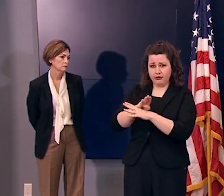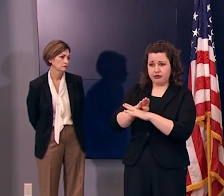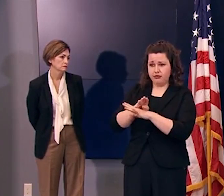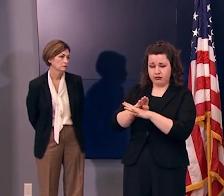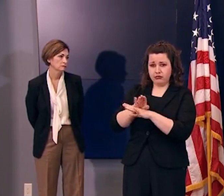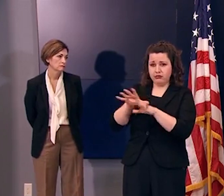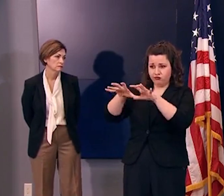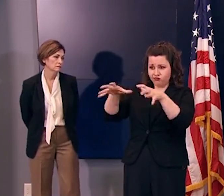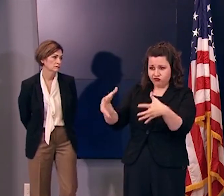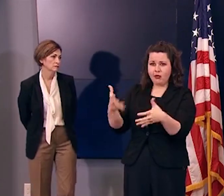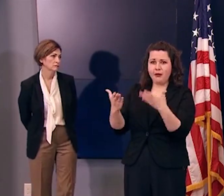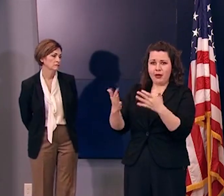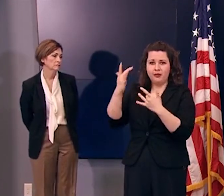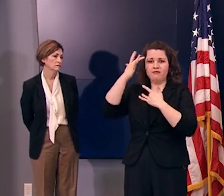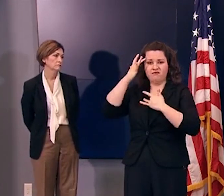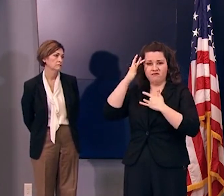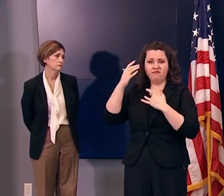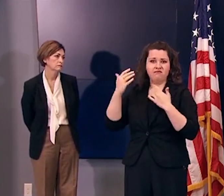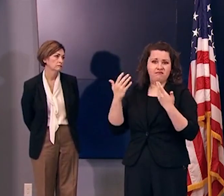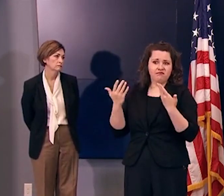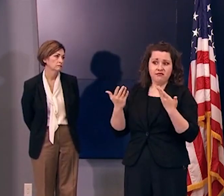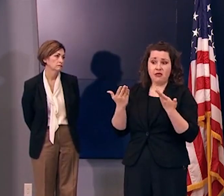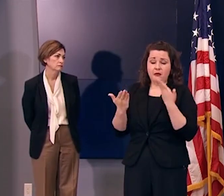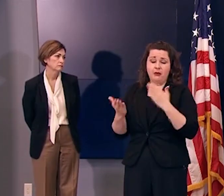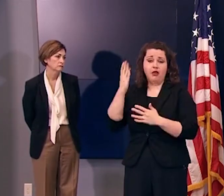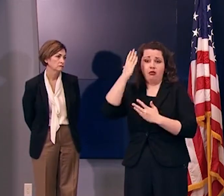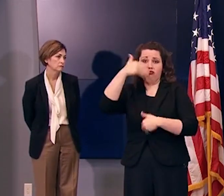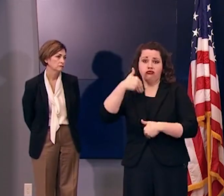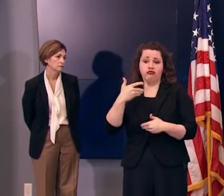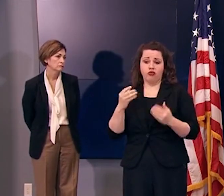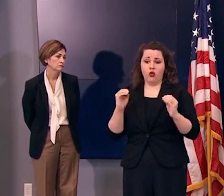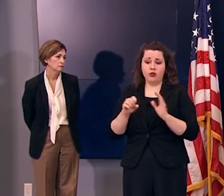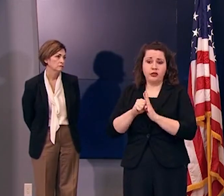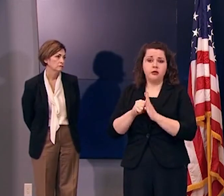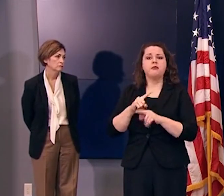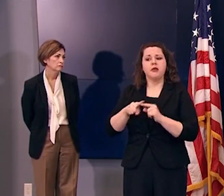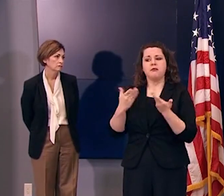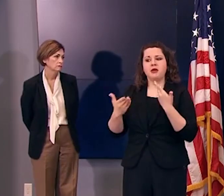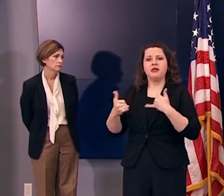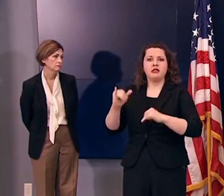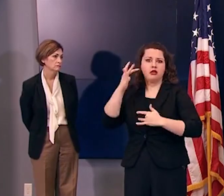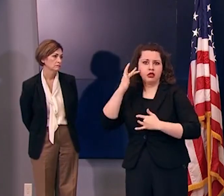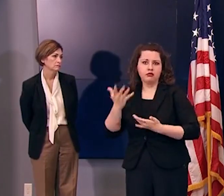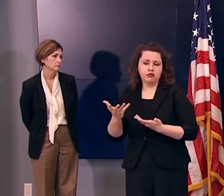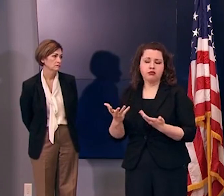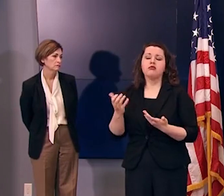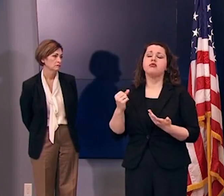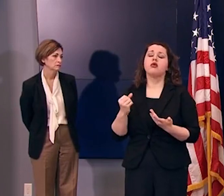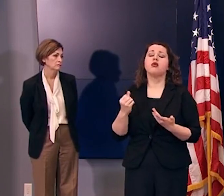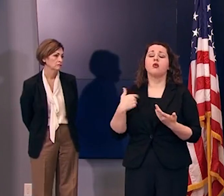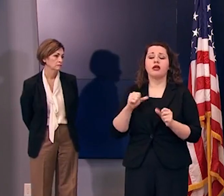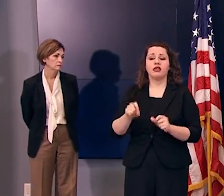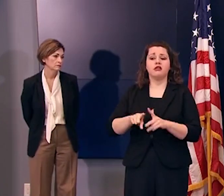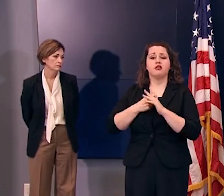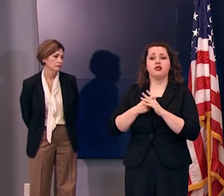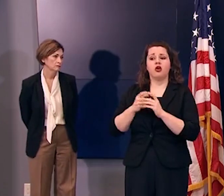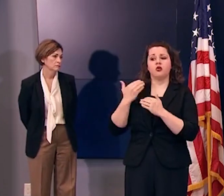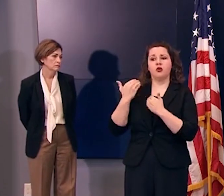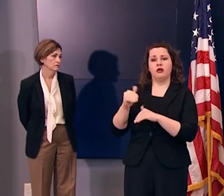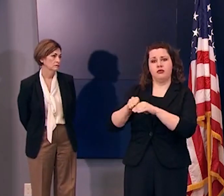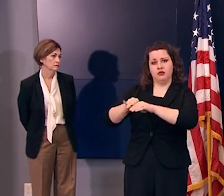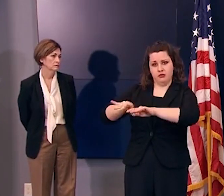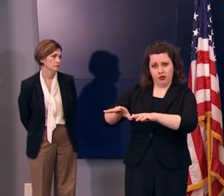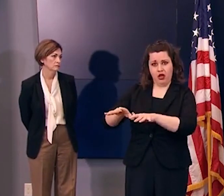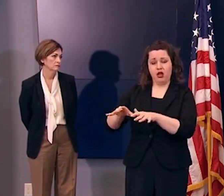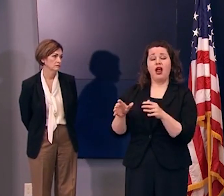facility may be infected, even if they don't know it or are not showing any symptoms. Then we can begin to mitigate the spread through